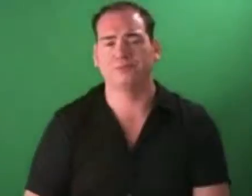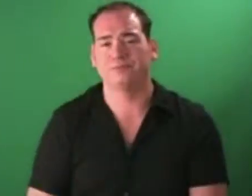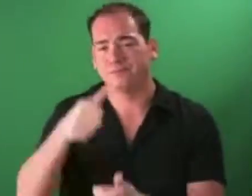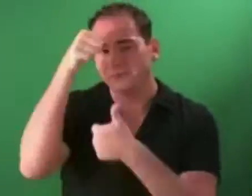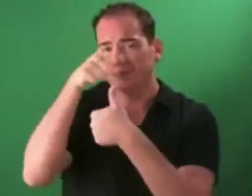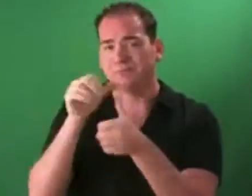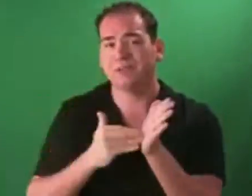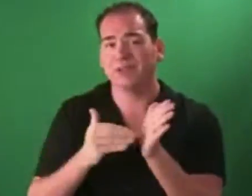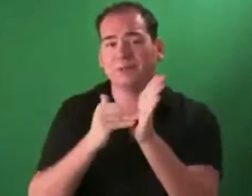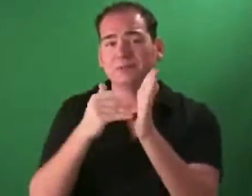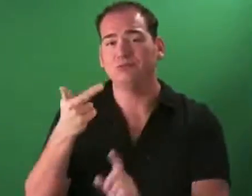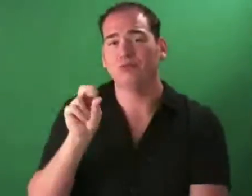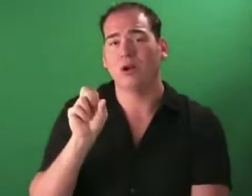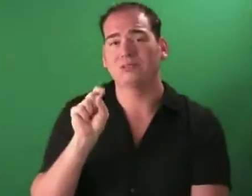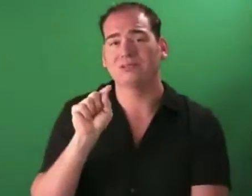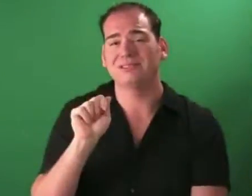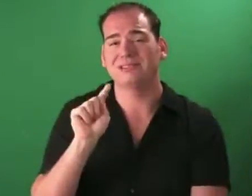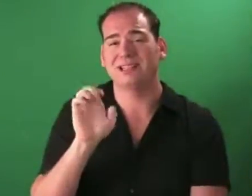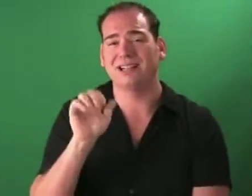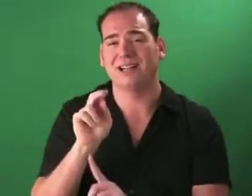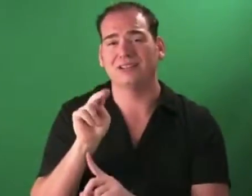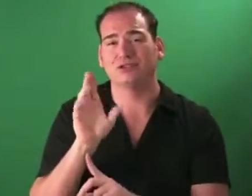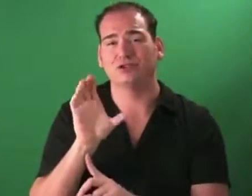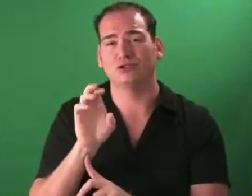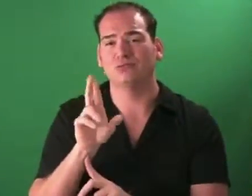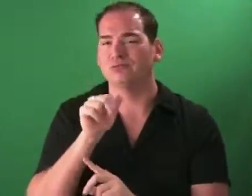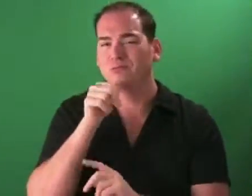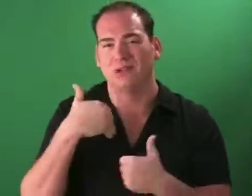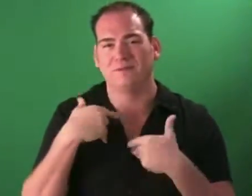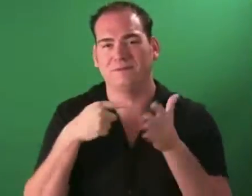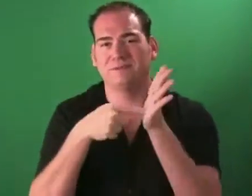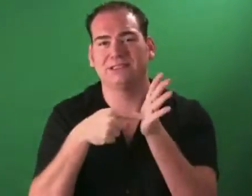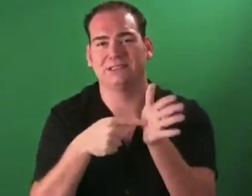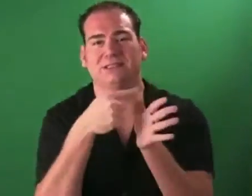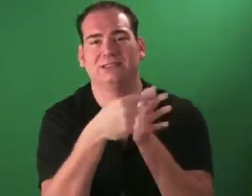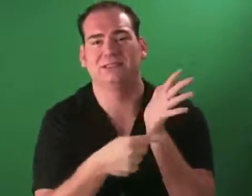So the process of figuring out if you have prostate cancer can